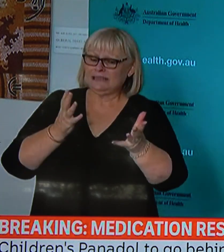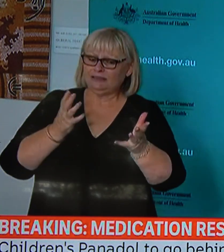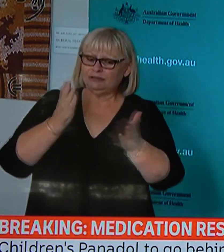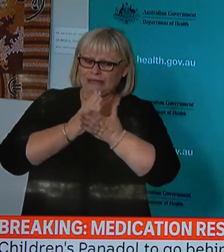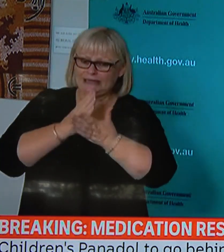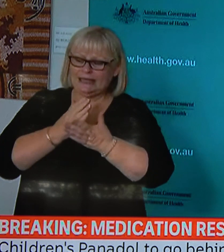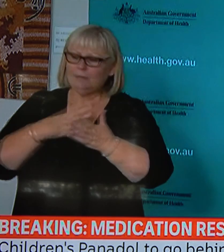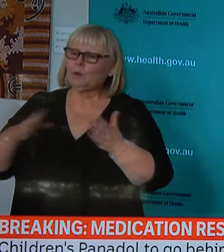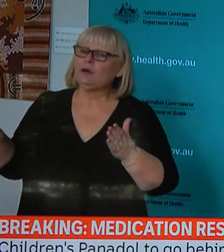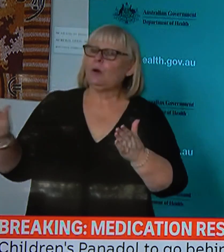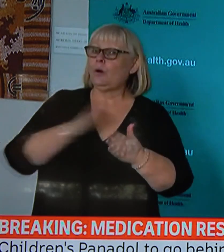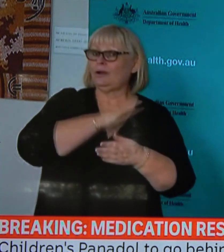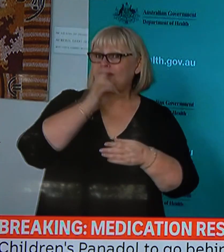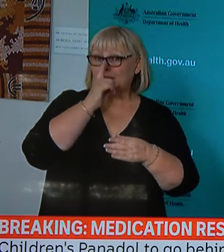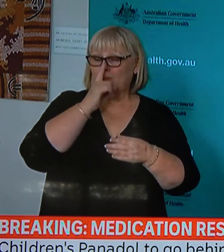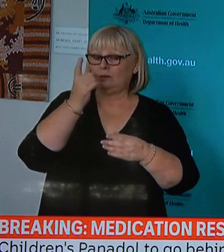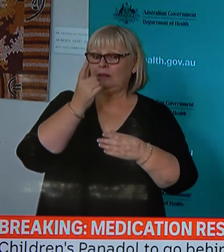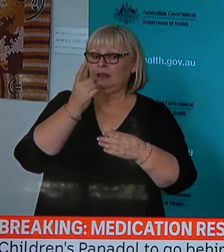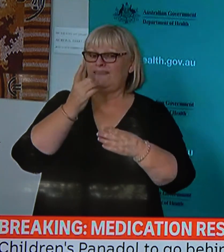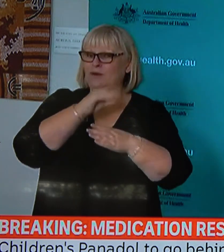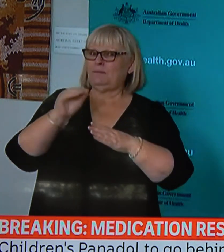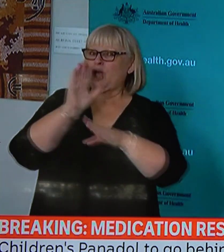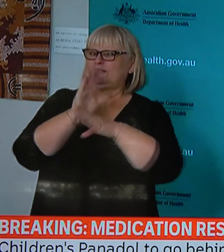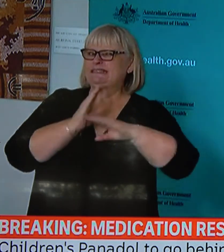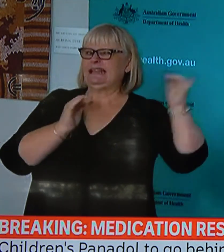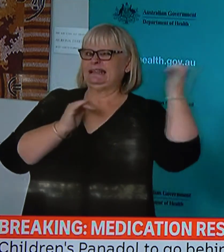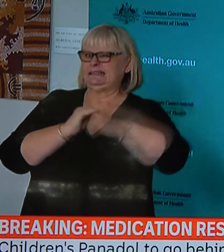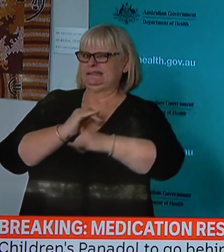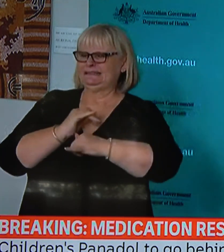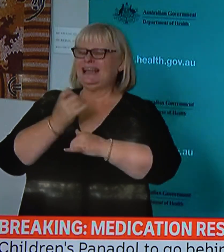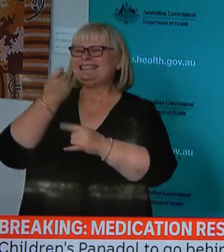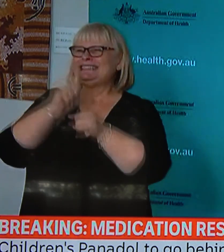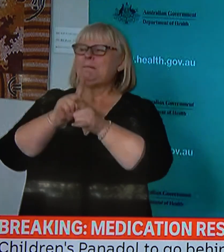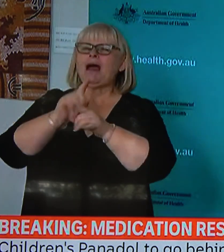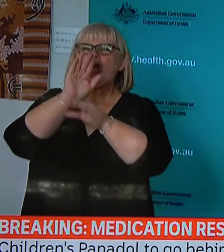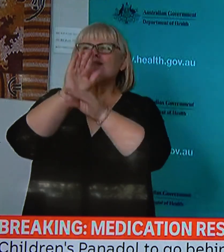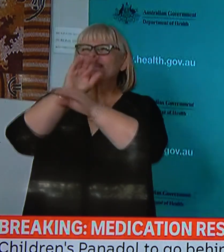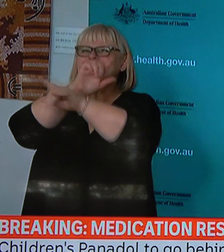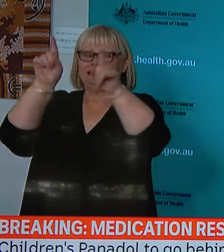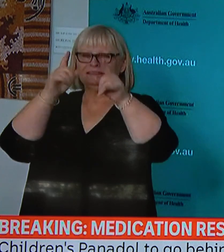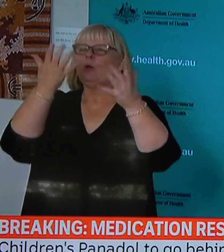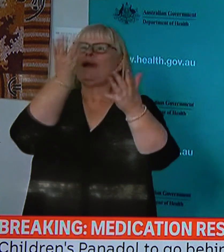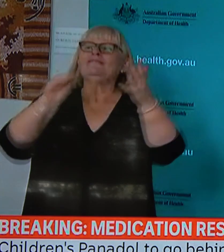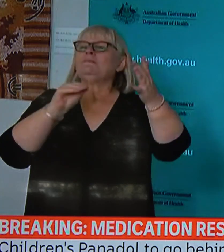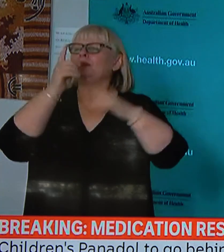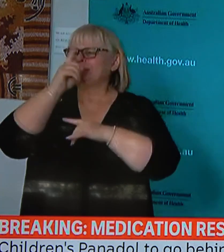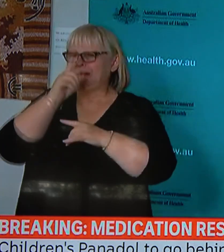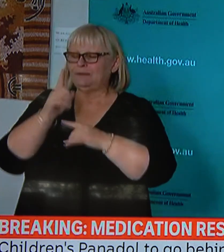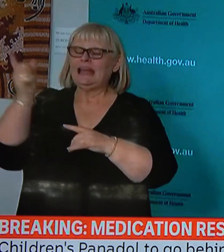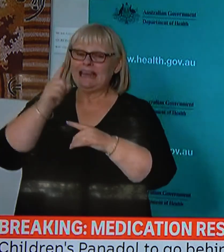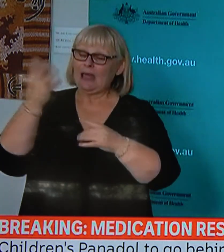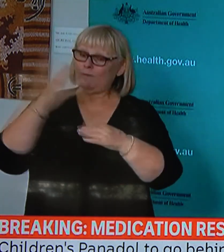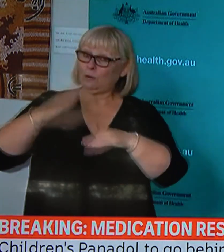that almost all of our cases still have come from overseas, that we're following a similar curve to those overseas countries. Now that there is that